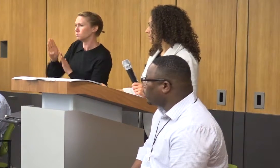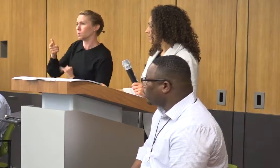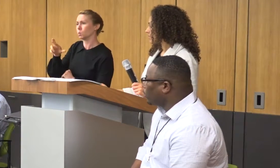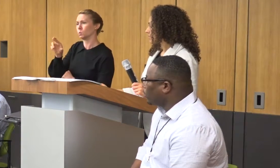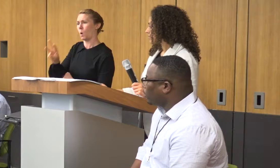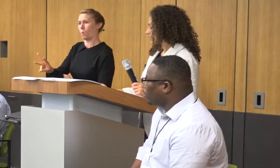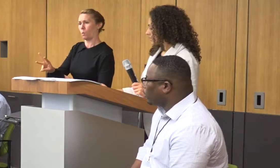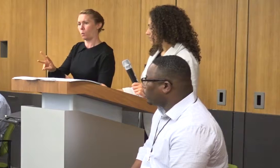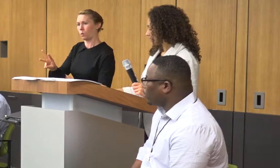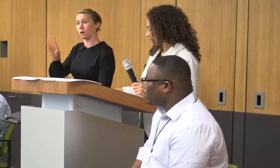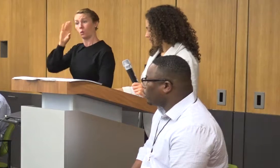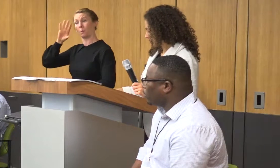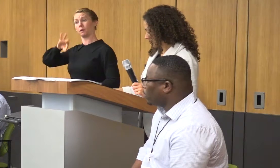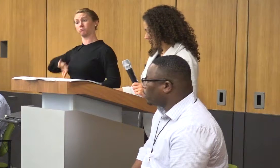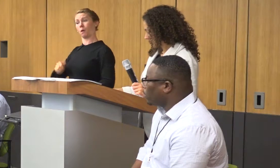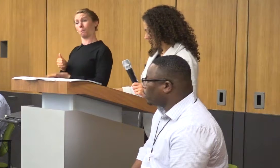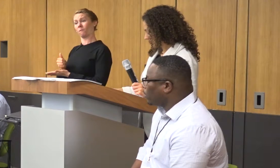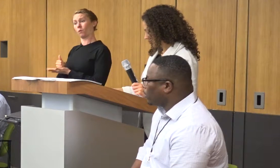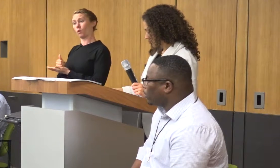very helpful for